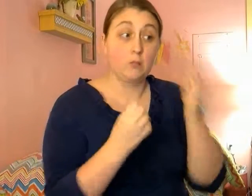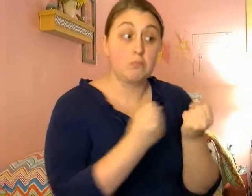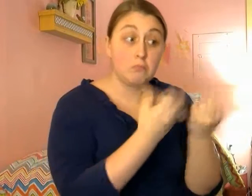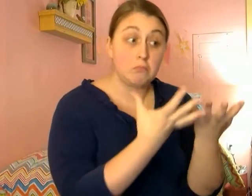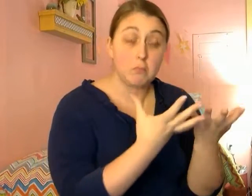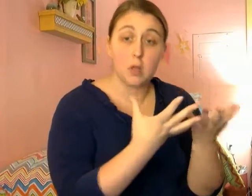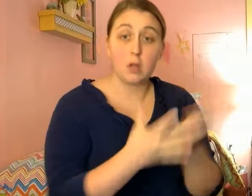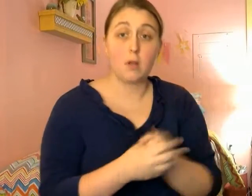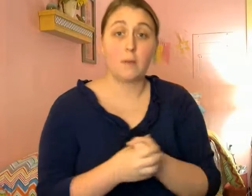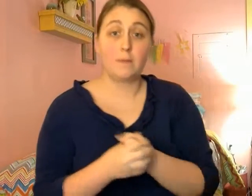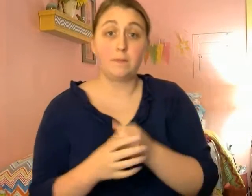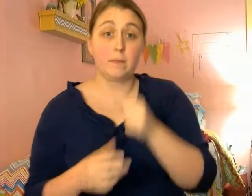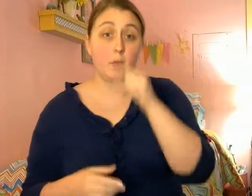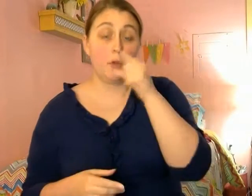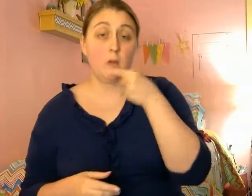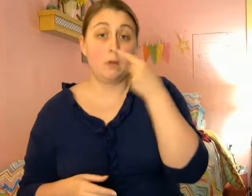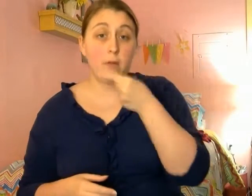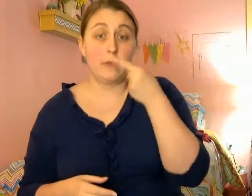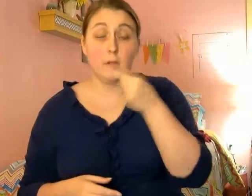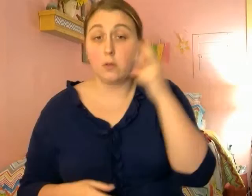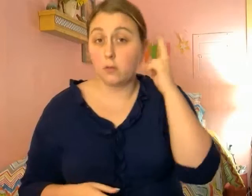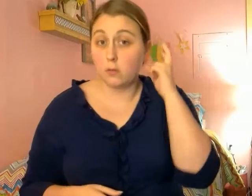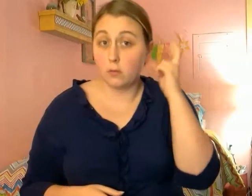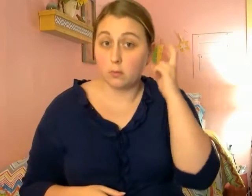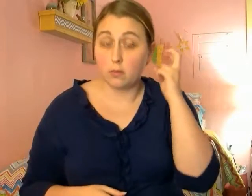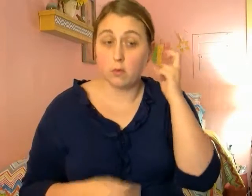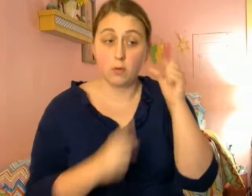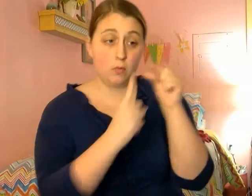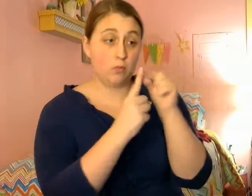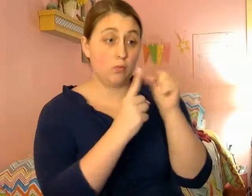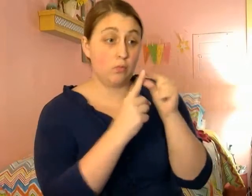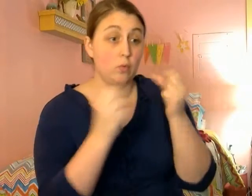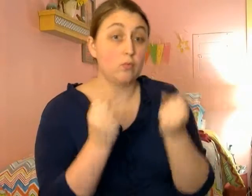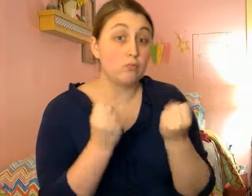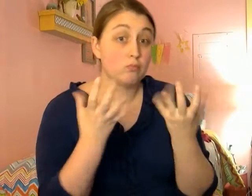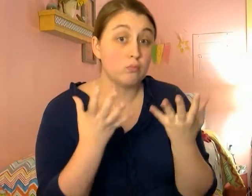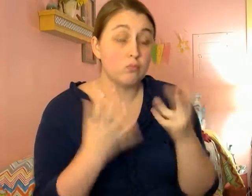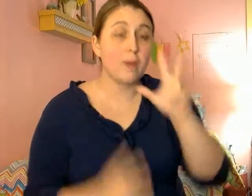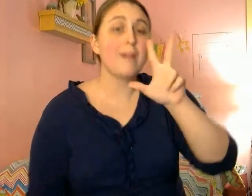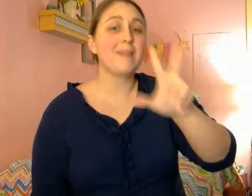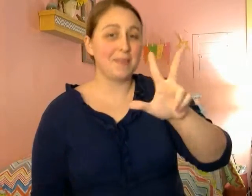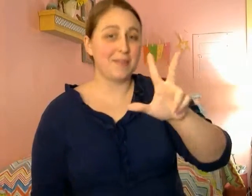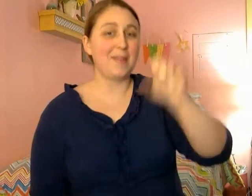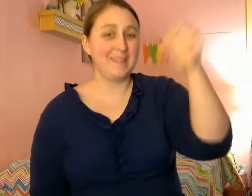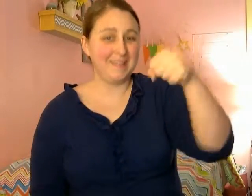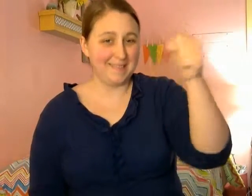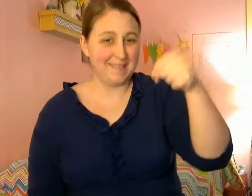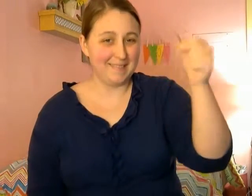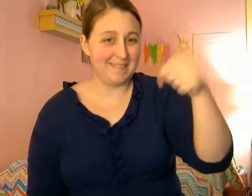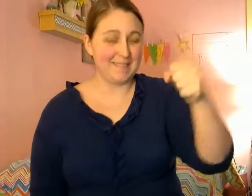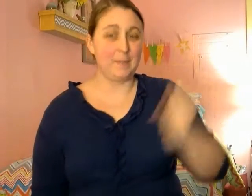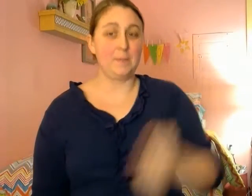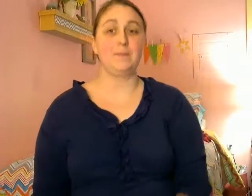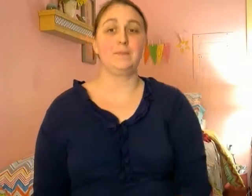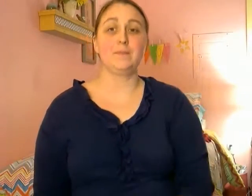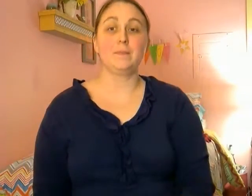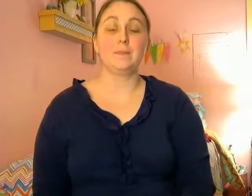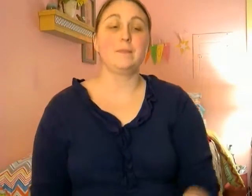How many syllables do you hear? 3. 3. Okay, take